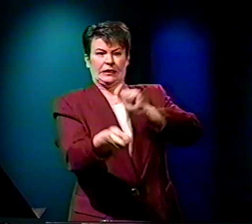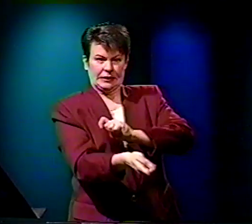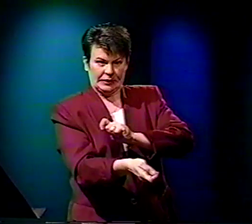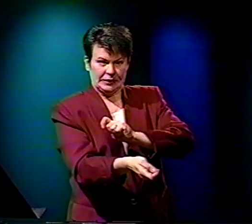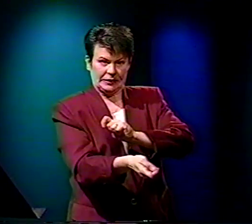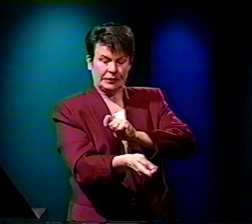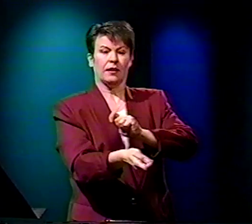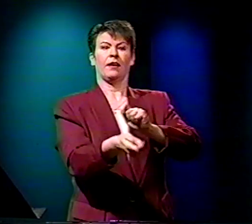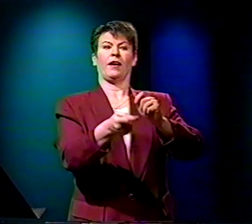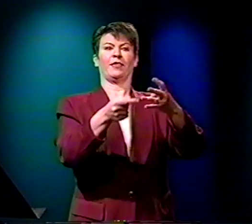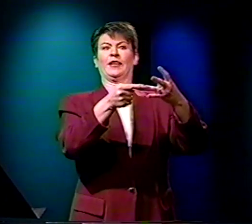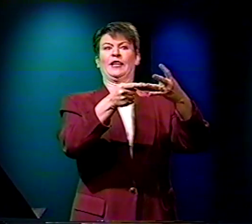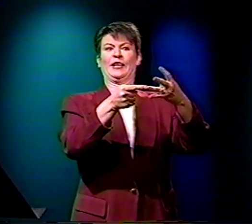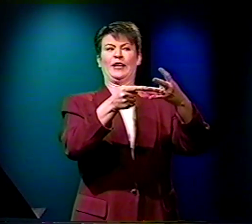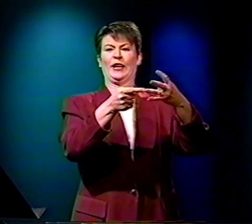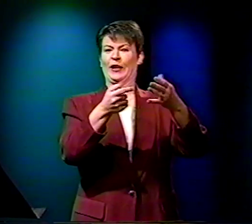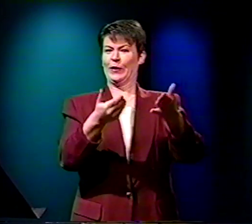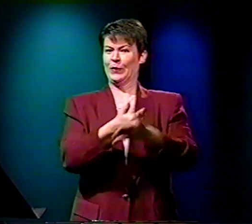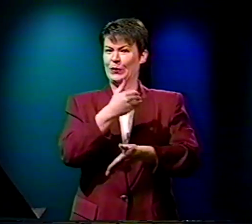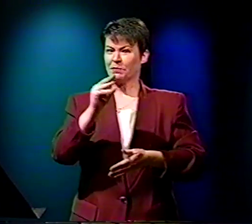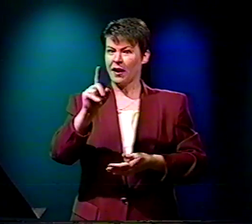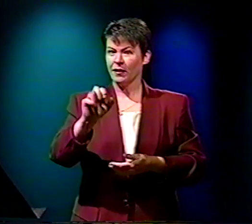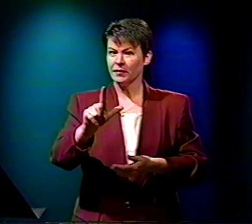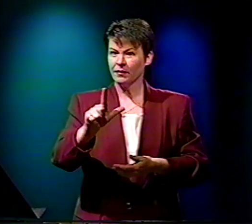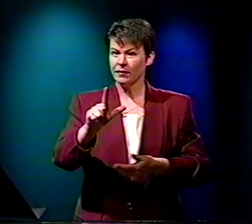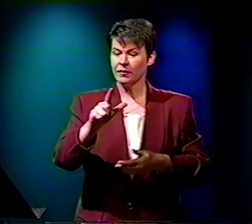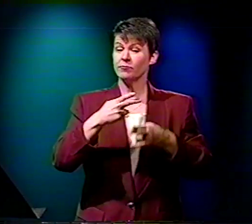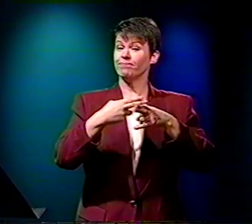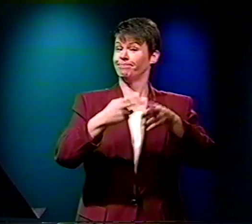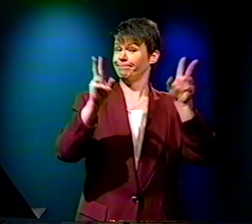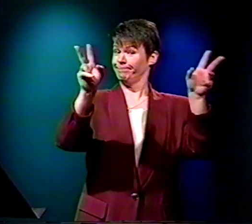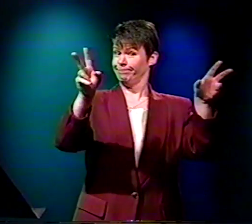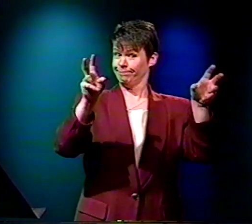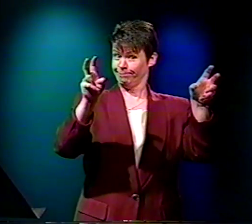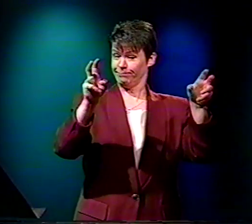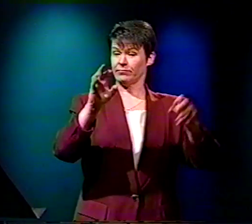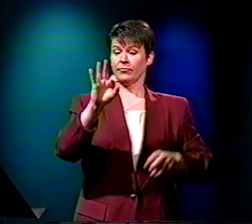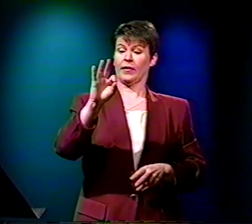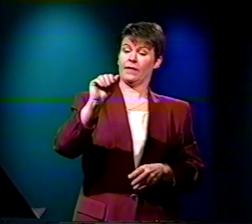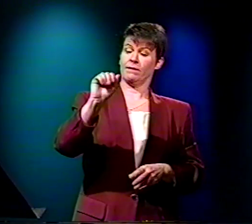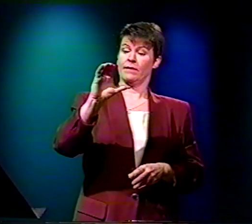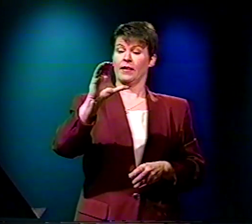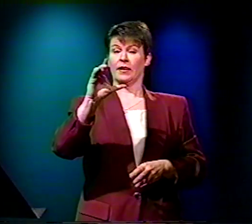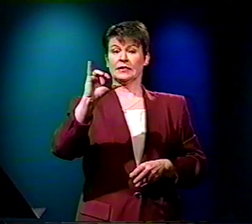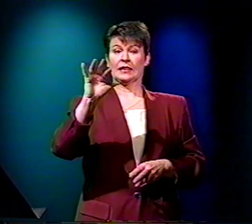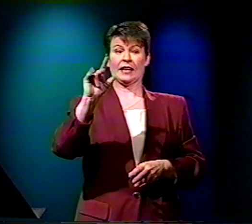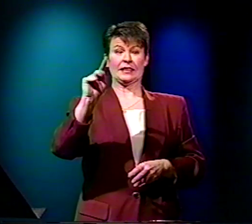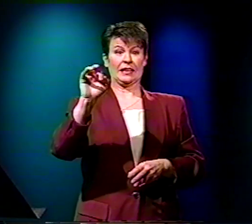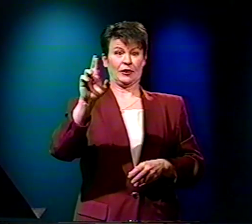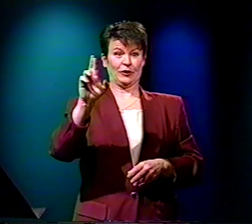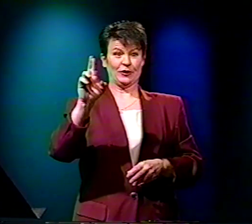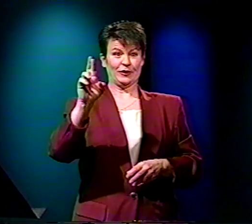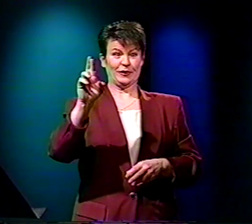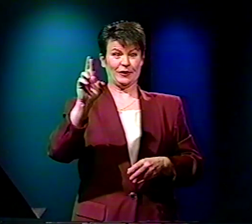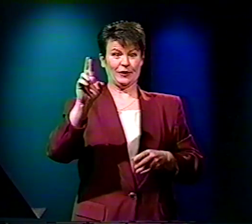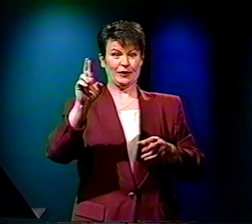another shift to the third service model, a new model, which was known as the